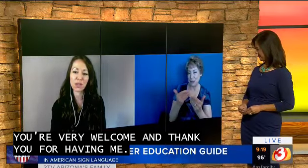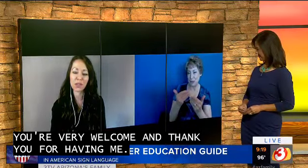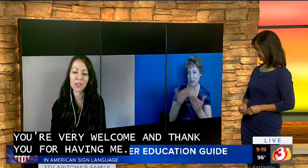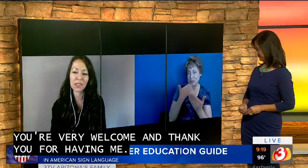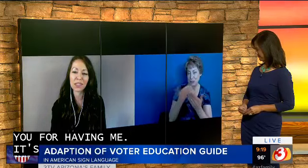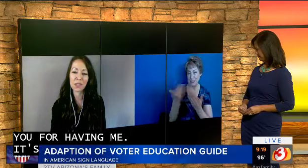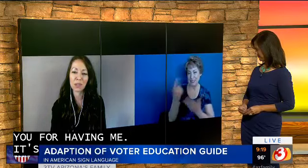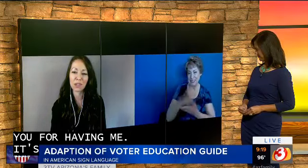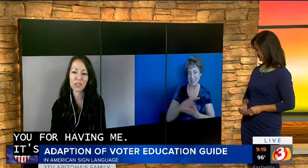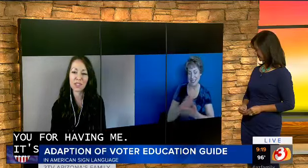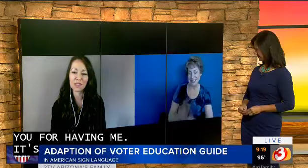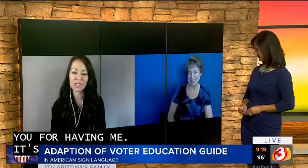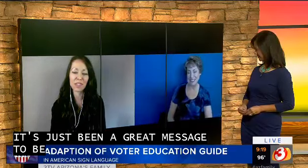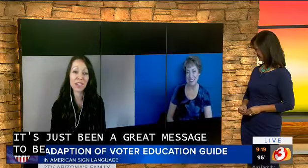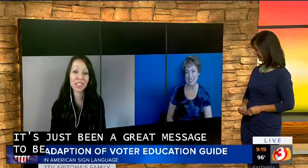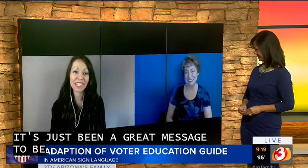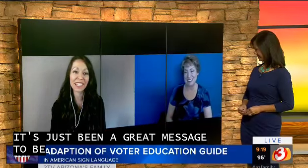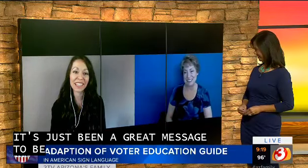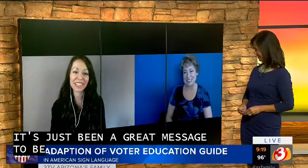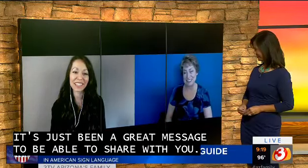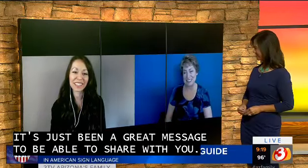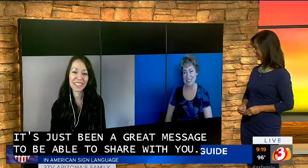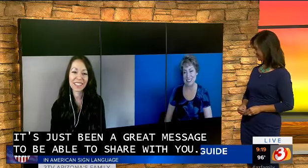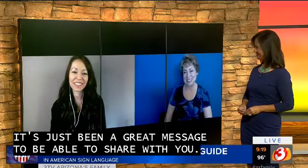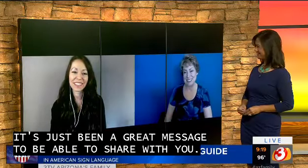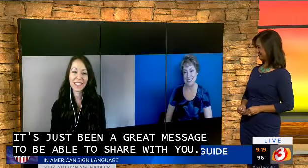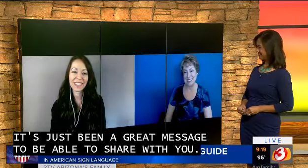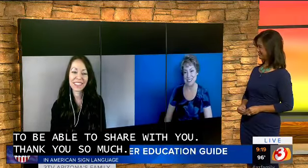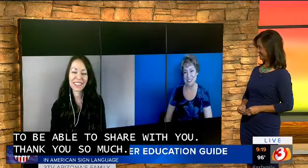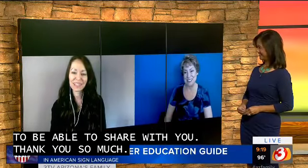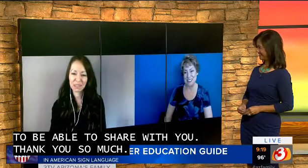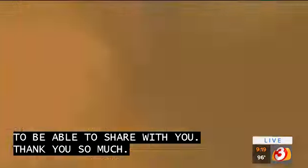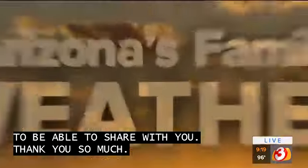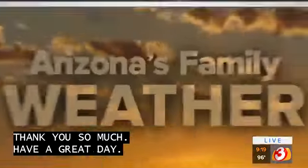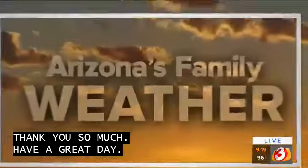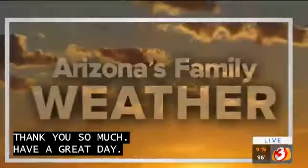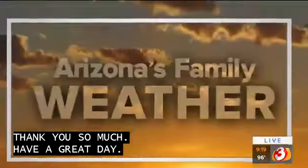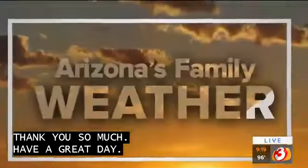to be able to share with you. Thank you so much. Have a great day. You too.